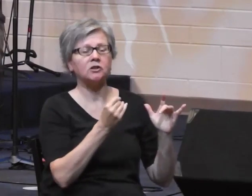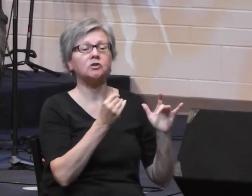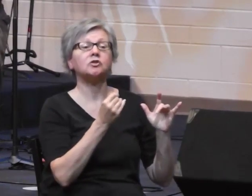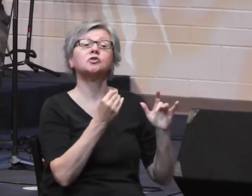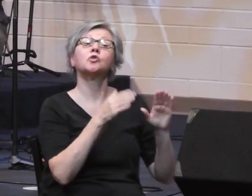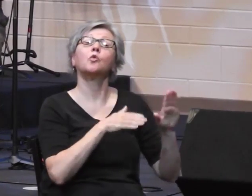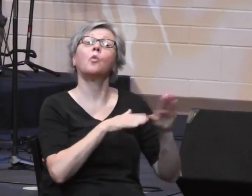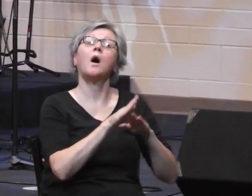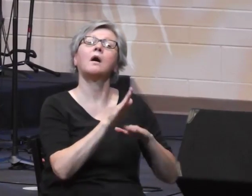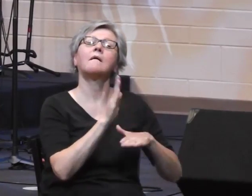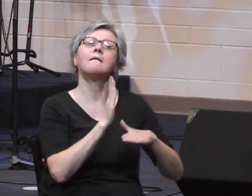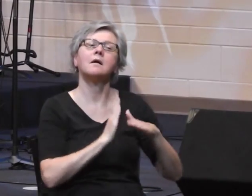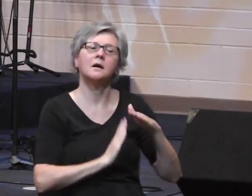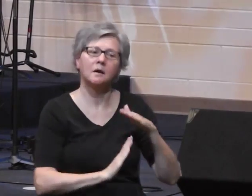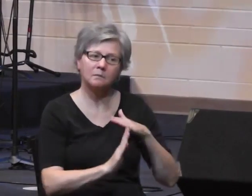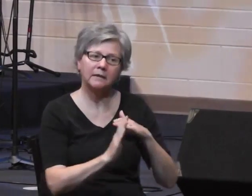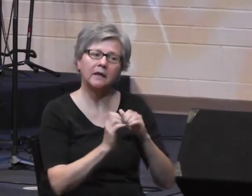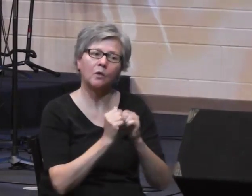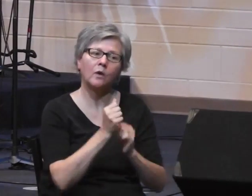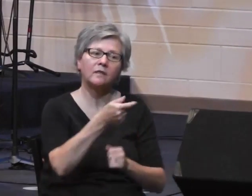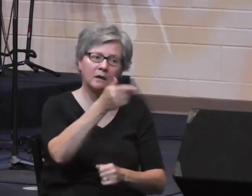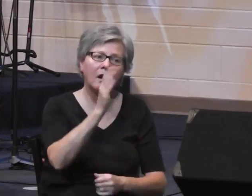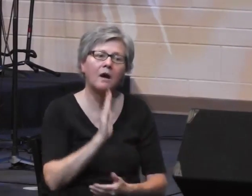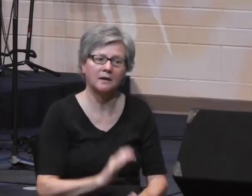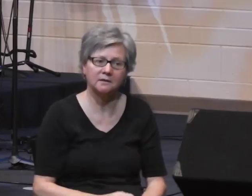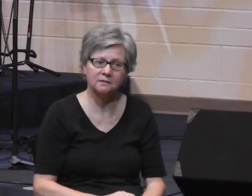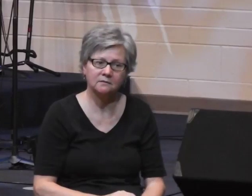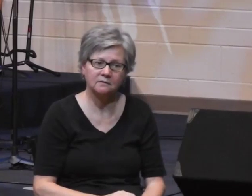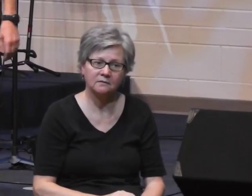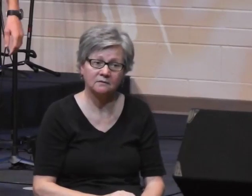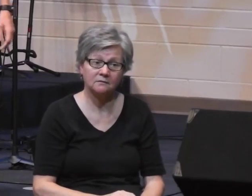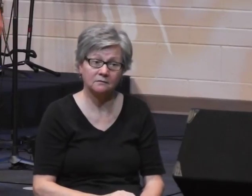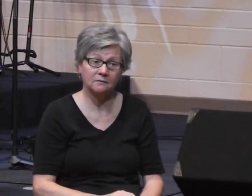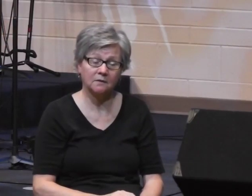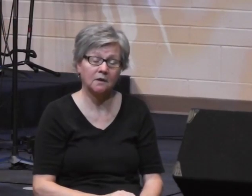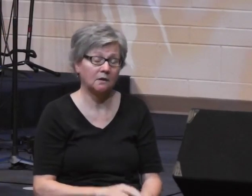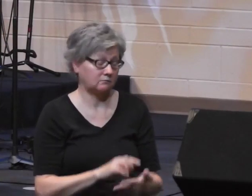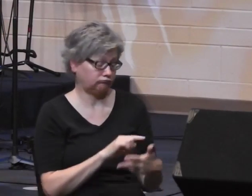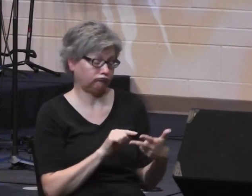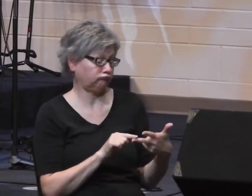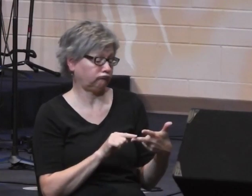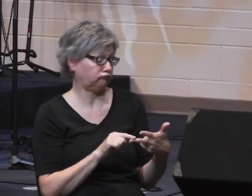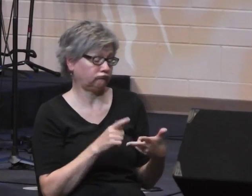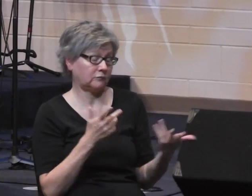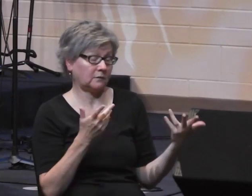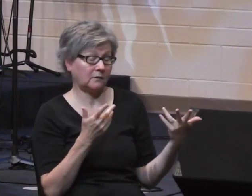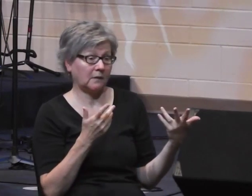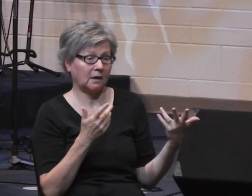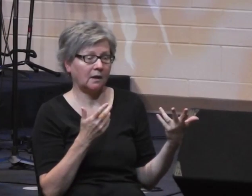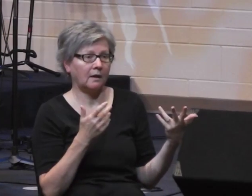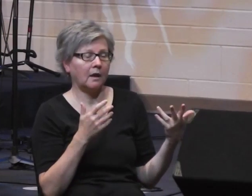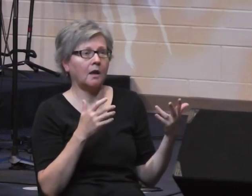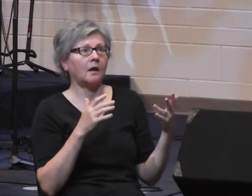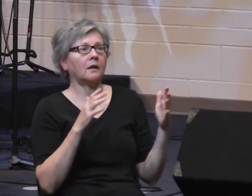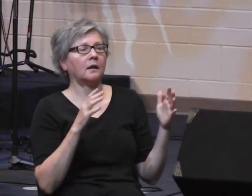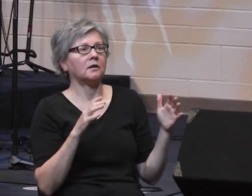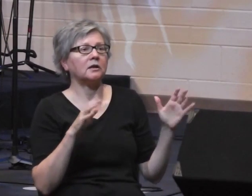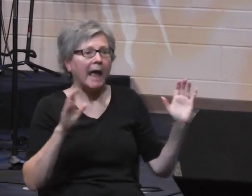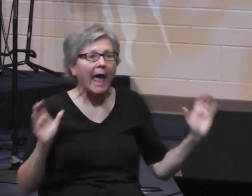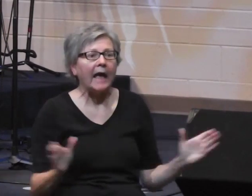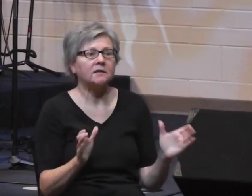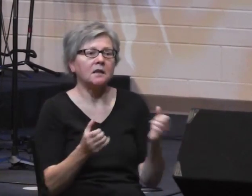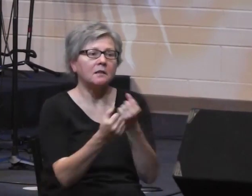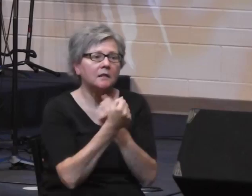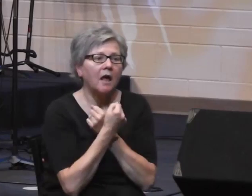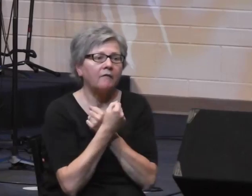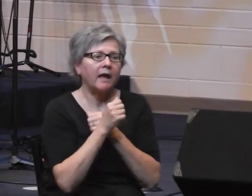walk humbly with your God. To act justly, love mercy, and walk humbly with your God. Wait a minute. Act, love,